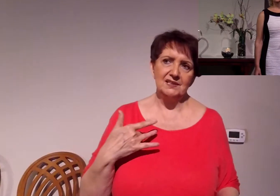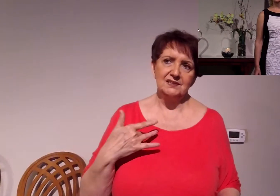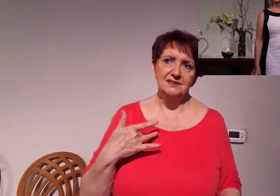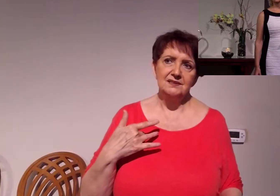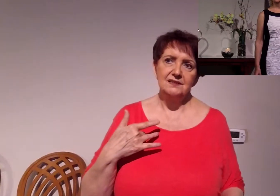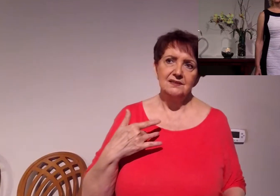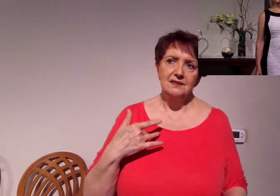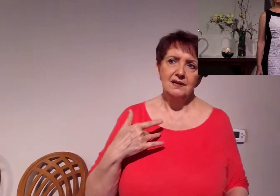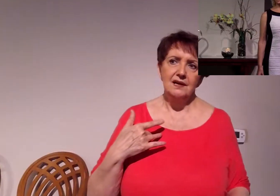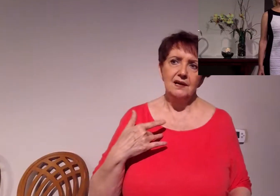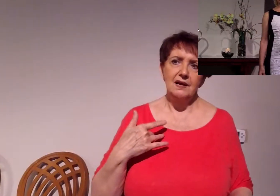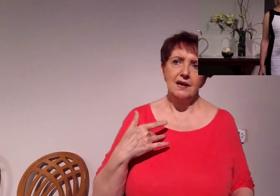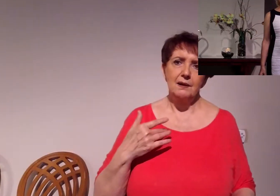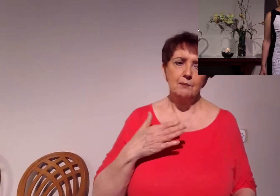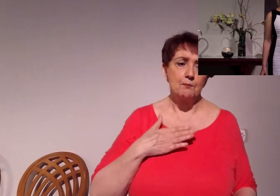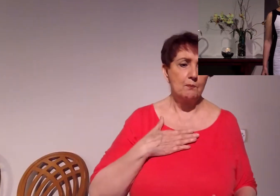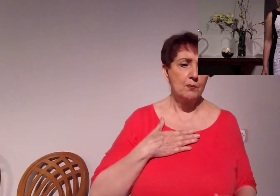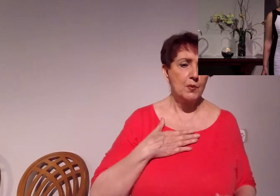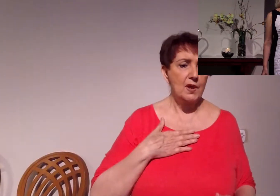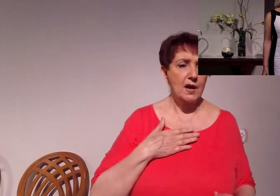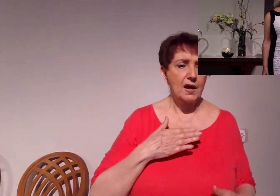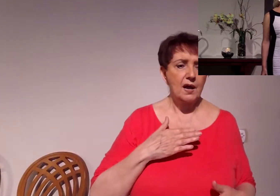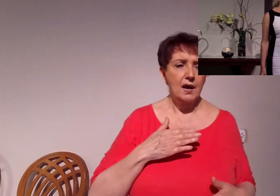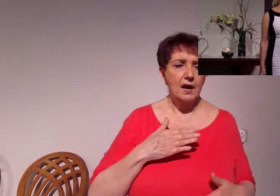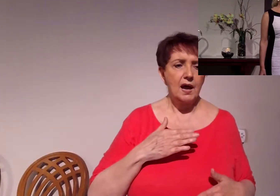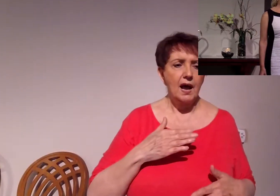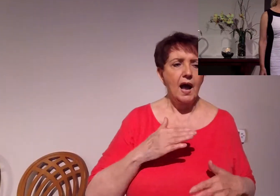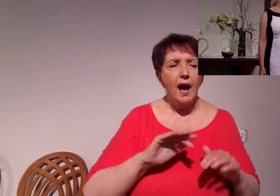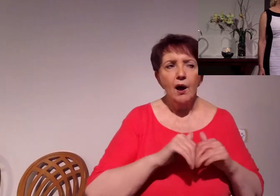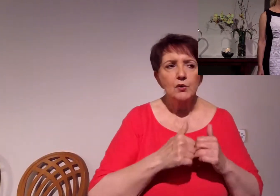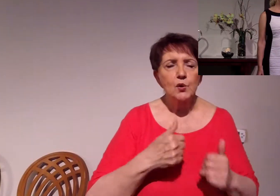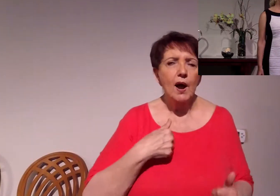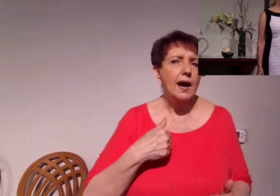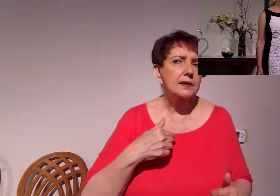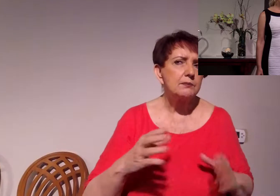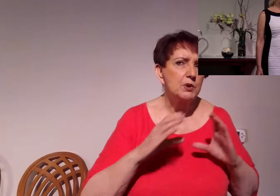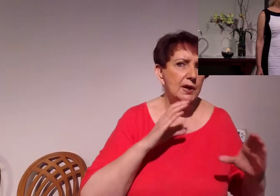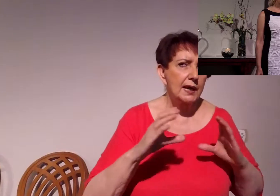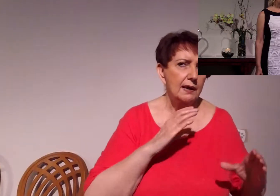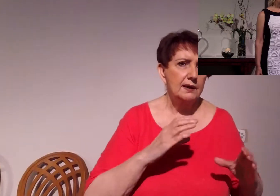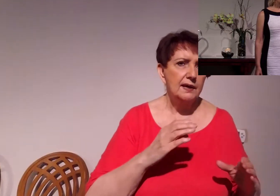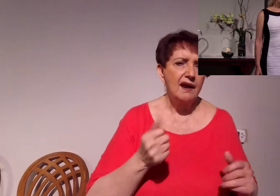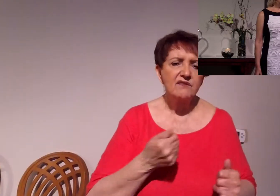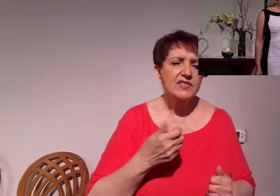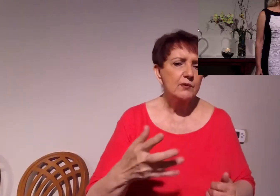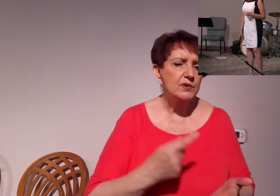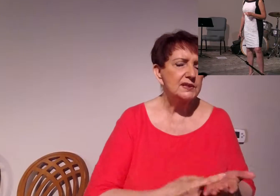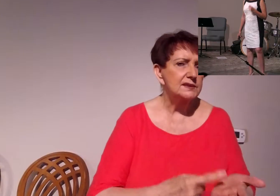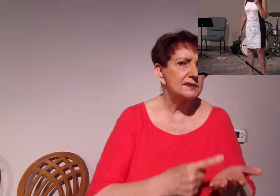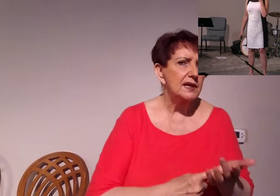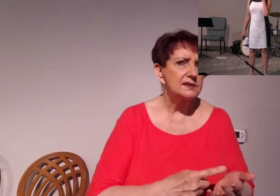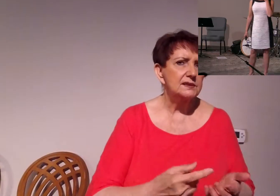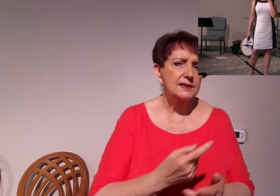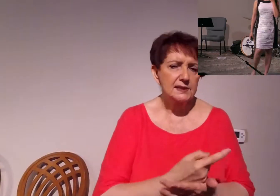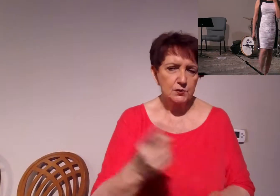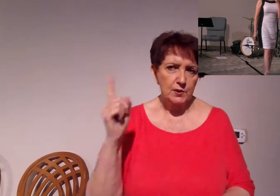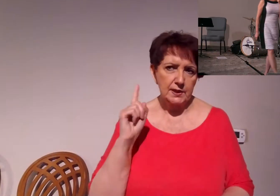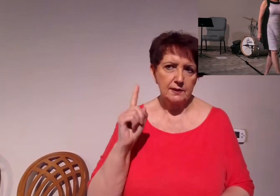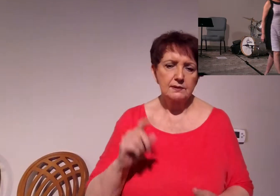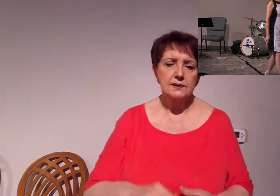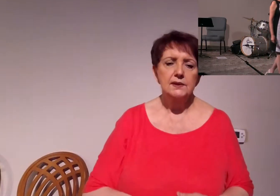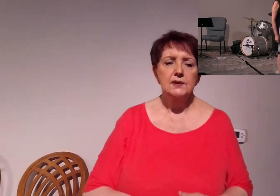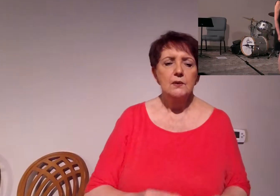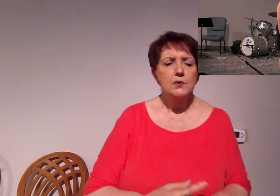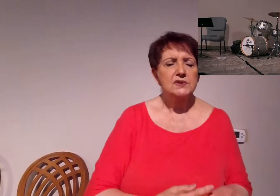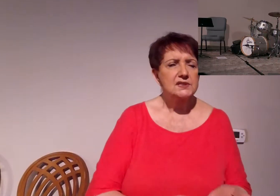my way in which I communicate, all the things that we talked about last week. So I want to dive just a little bit deeper